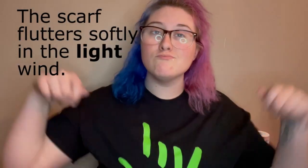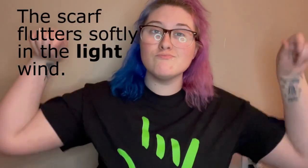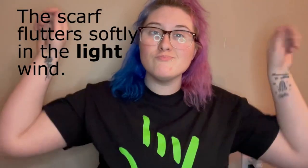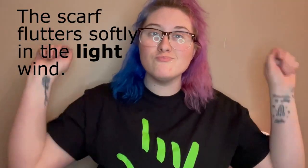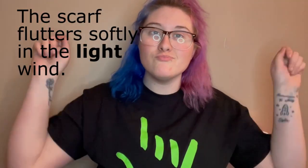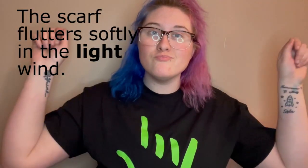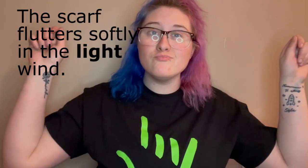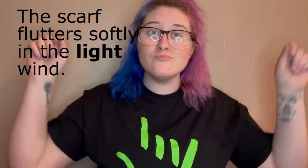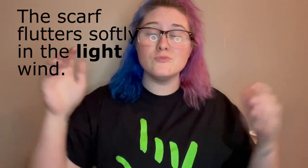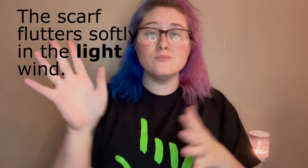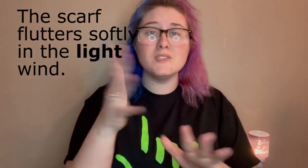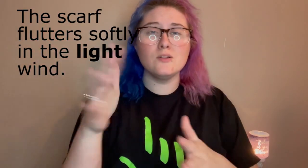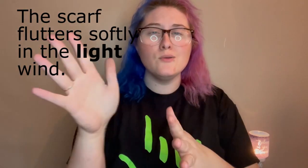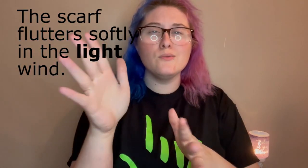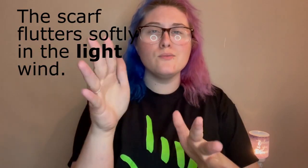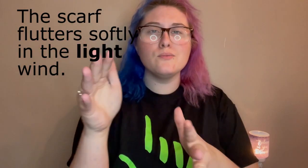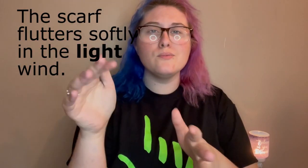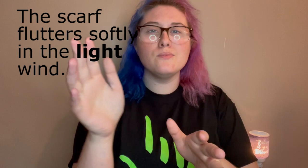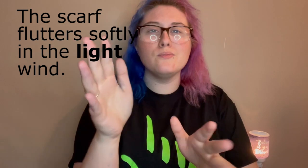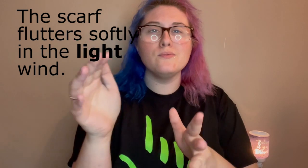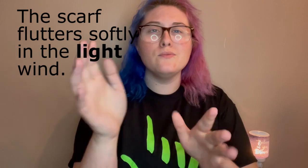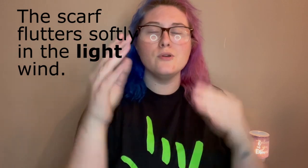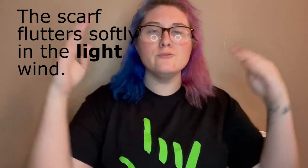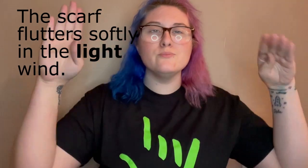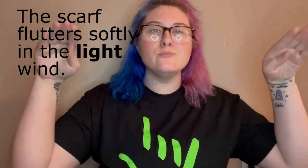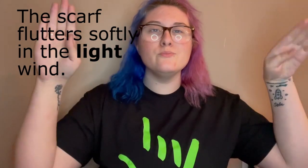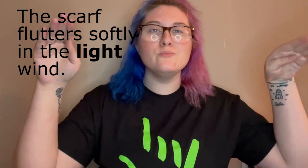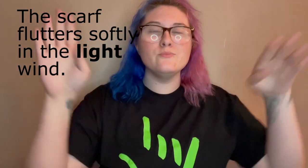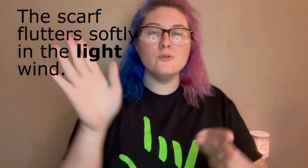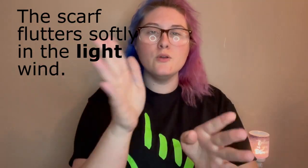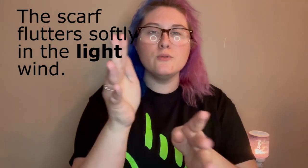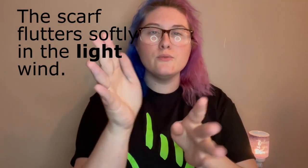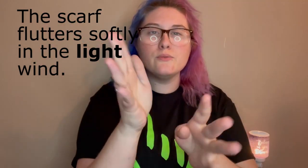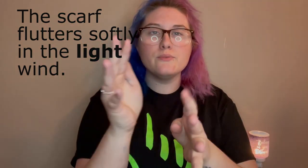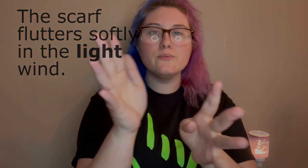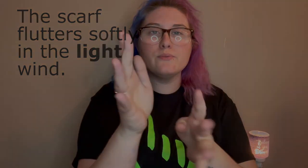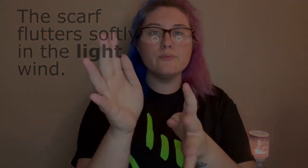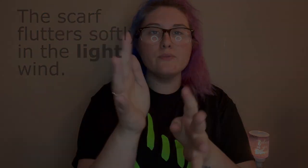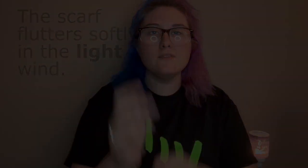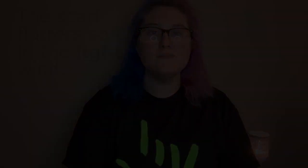a woman holds on to a piece of cloth as it blows in light wind